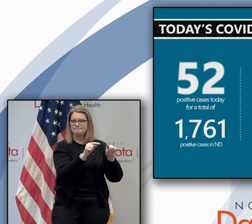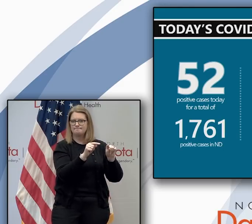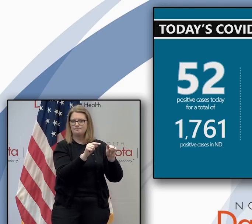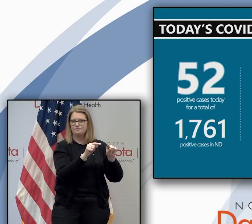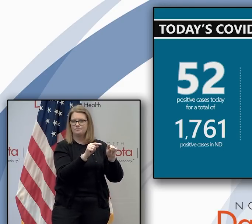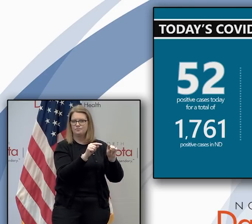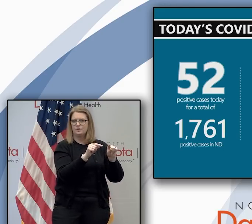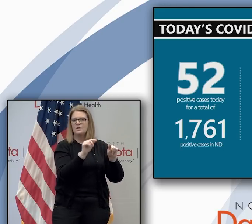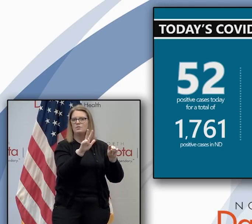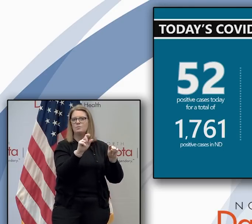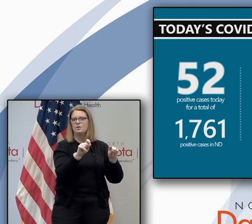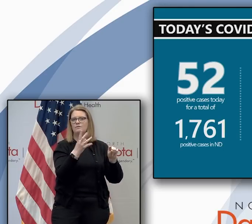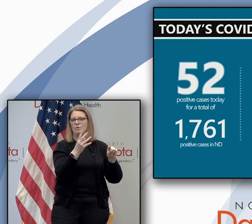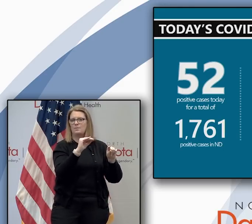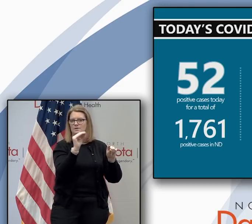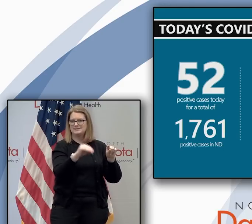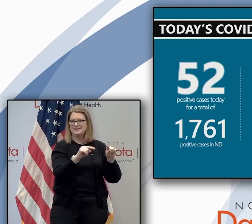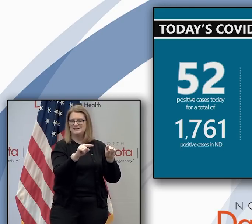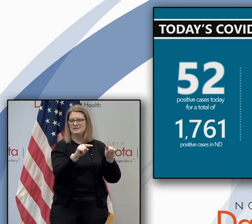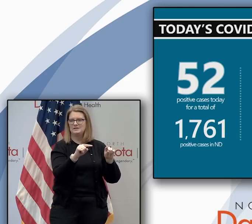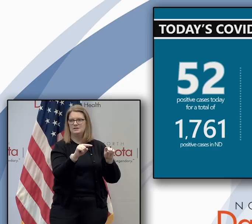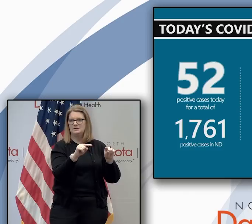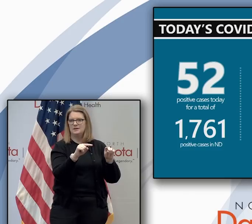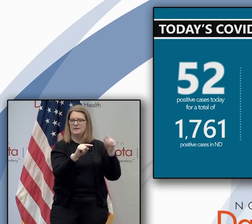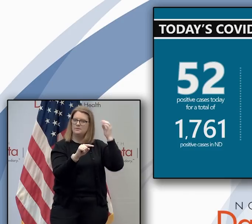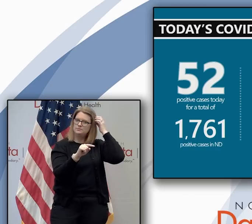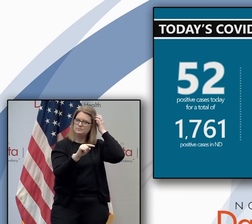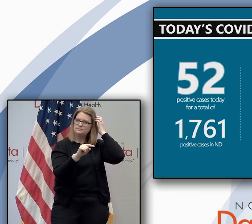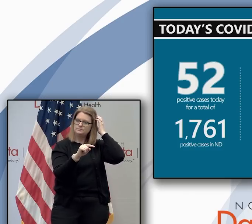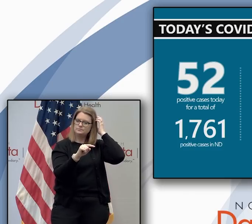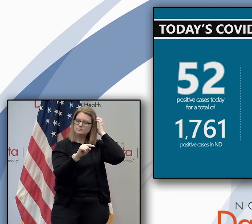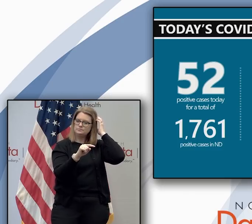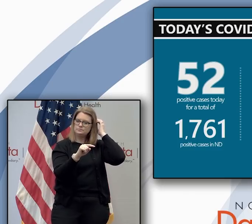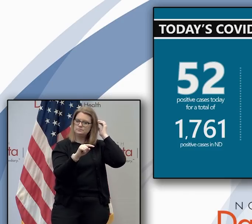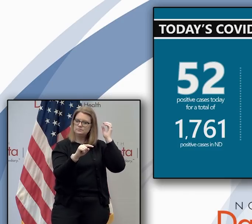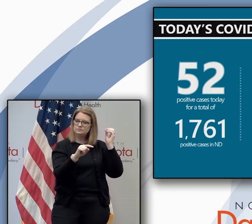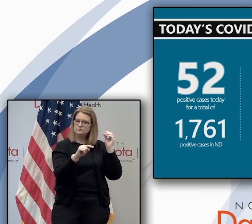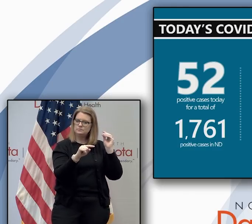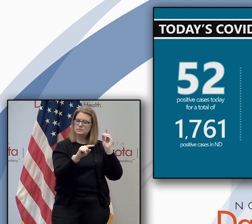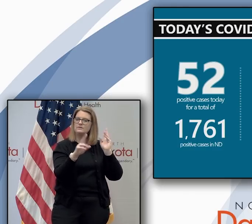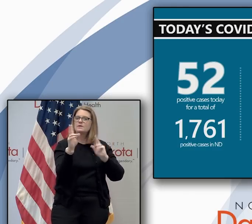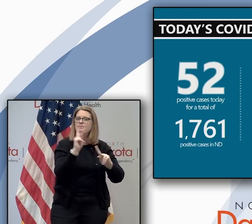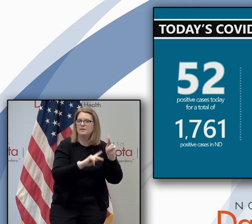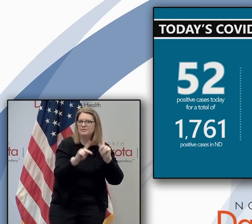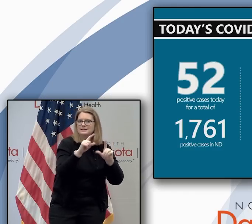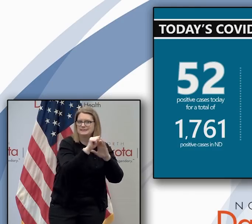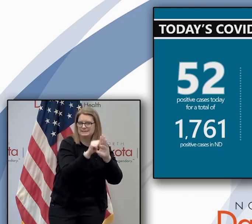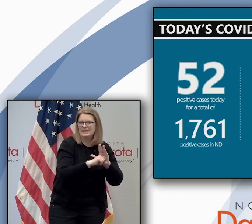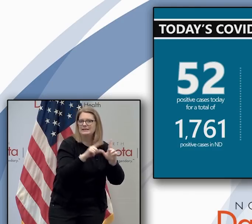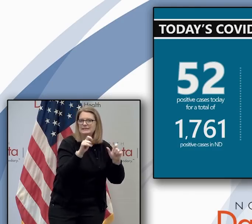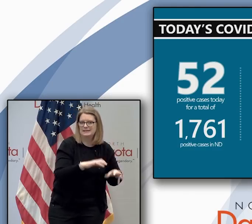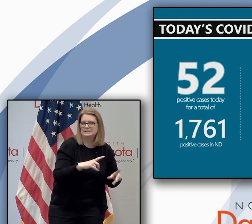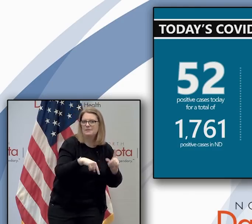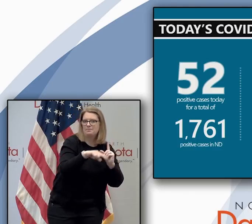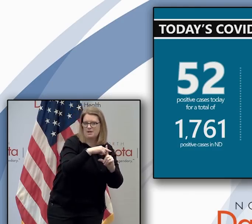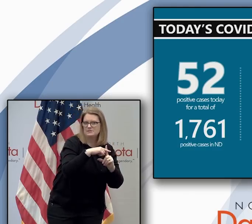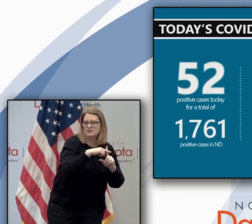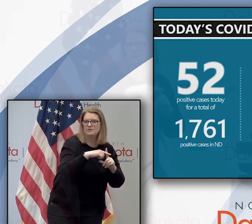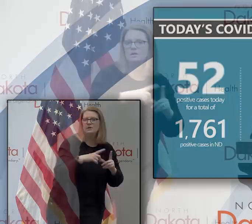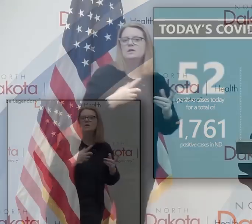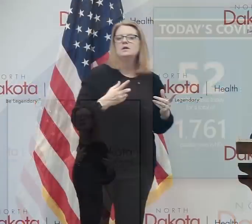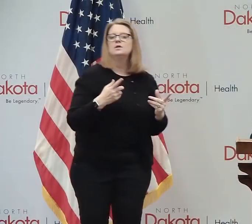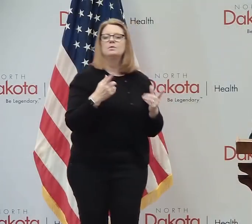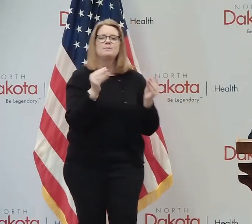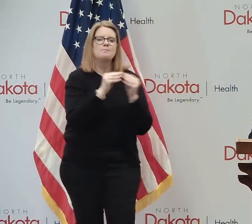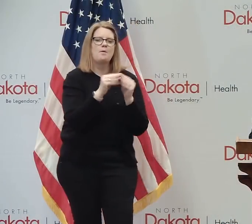when that's the 3.4% is the percentage of individuals in our state who've tested positive. So again, went into a